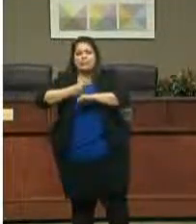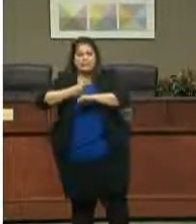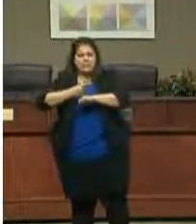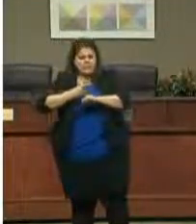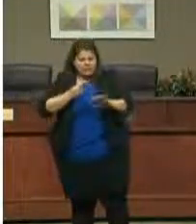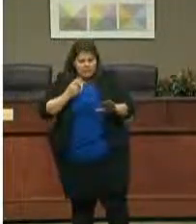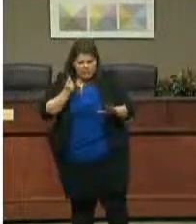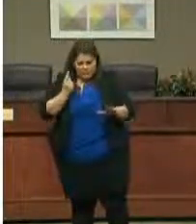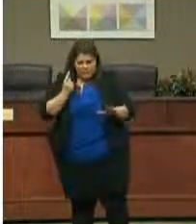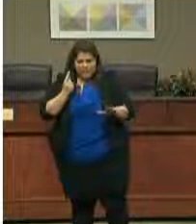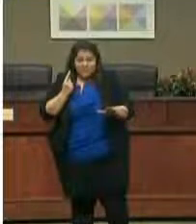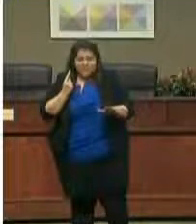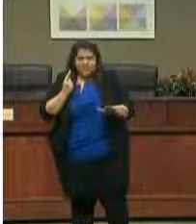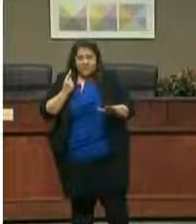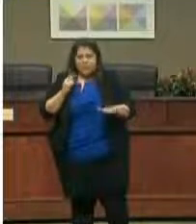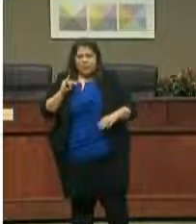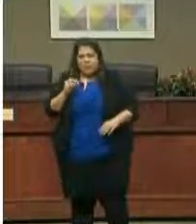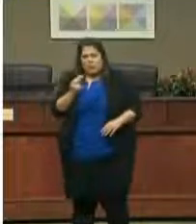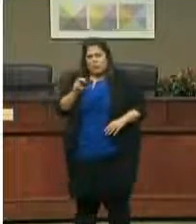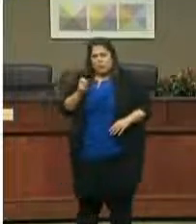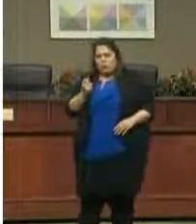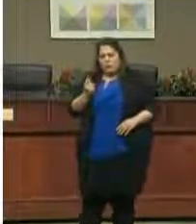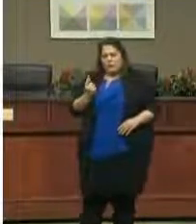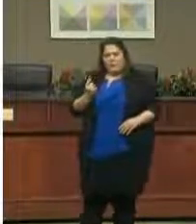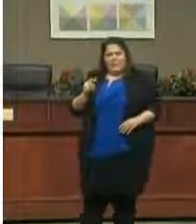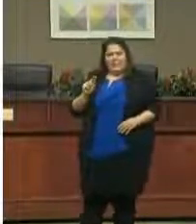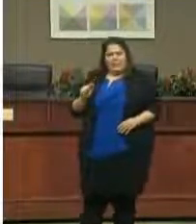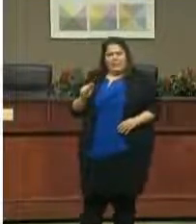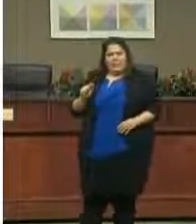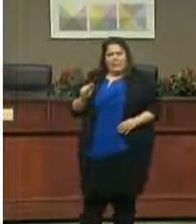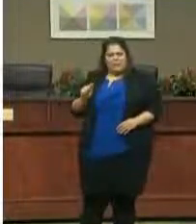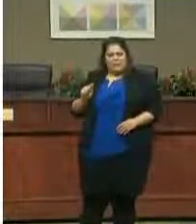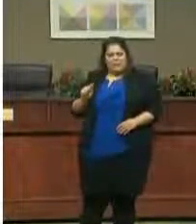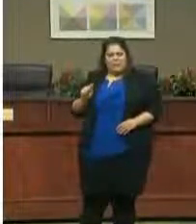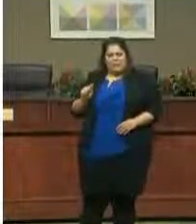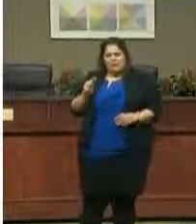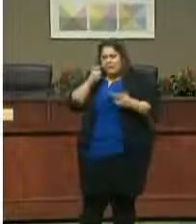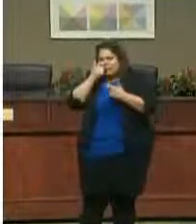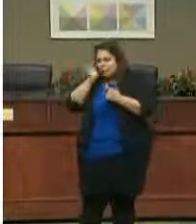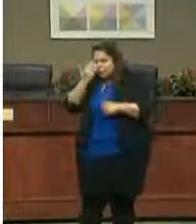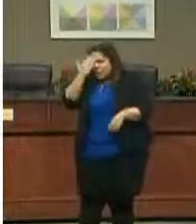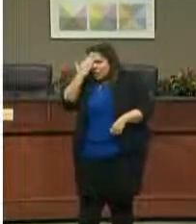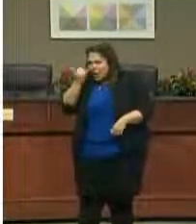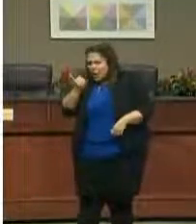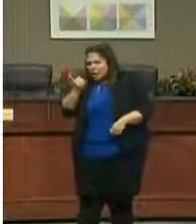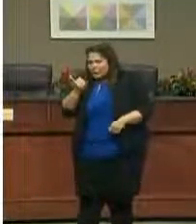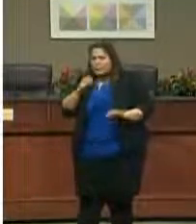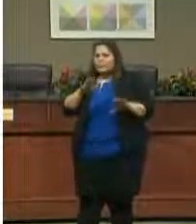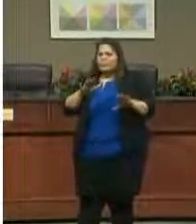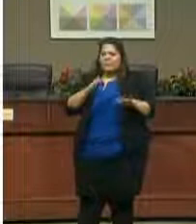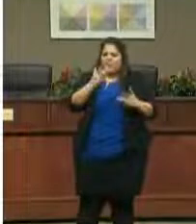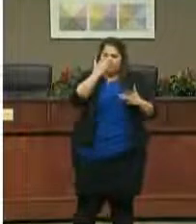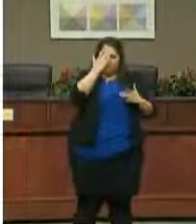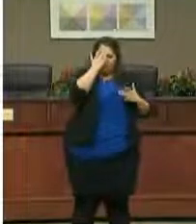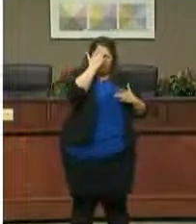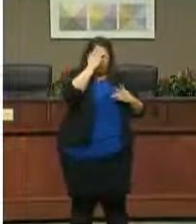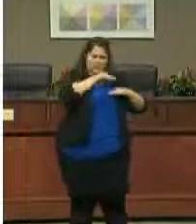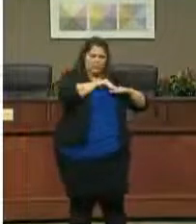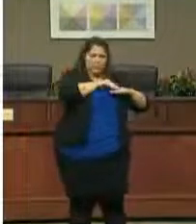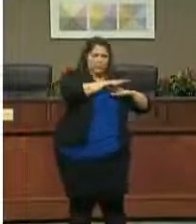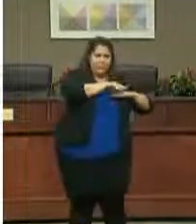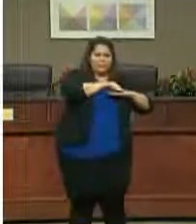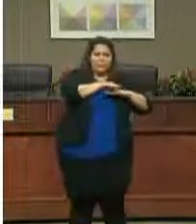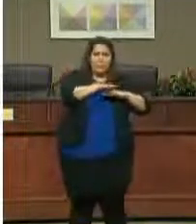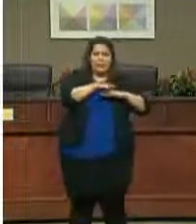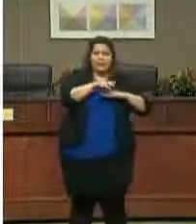What is interesting about June 11th is that if we follow the pandemic and how it takes about 2 weeks